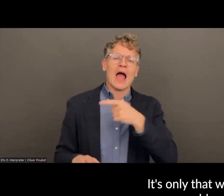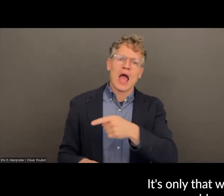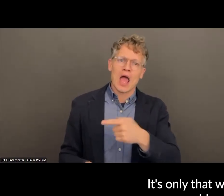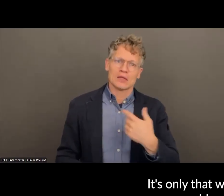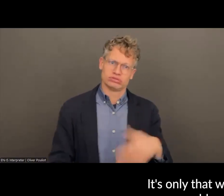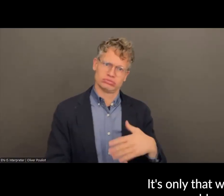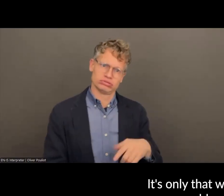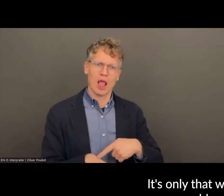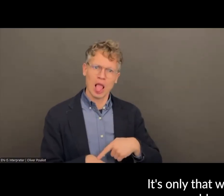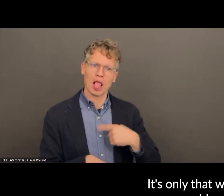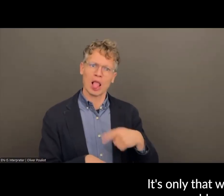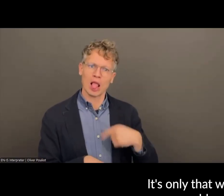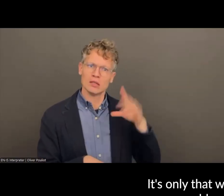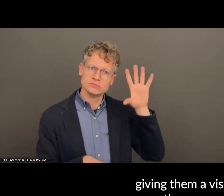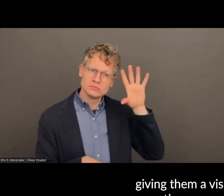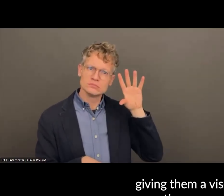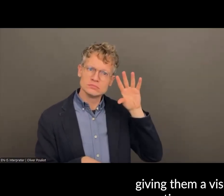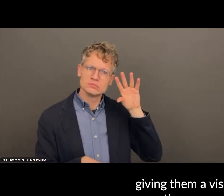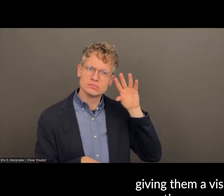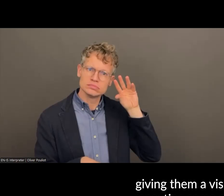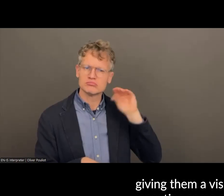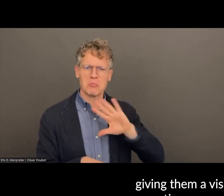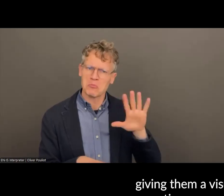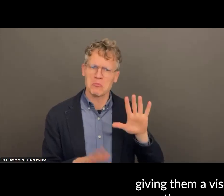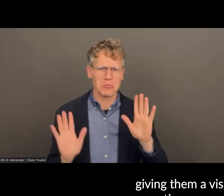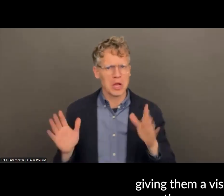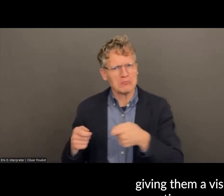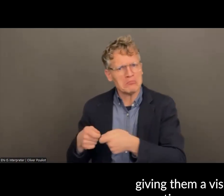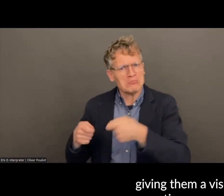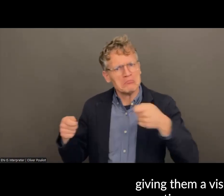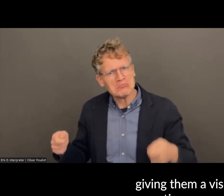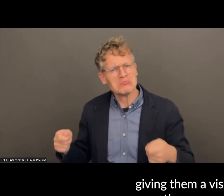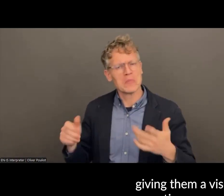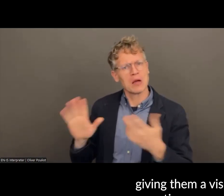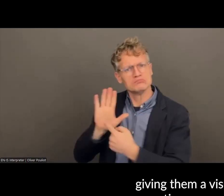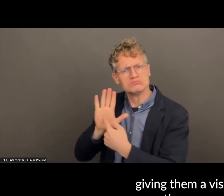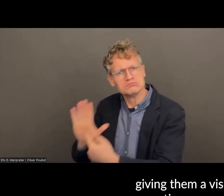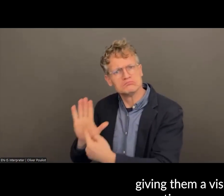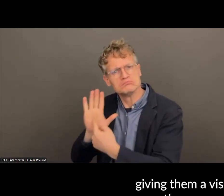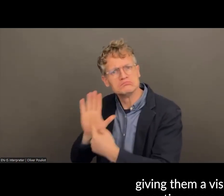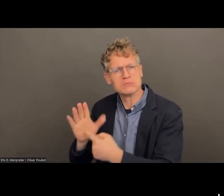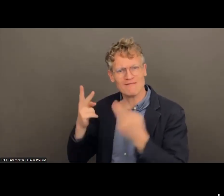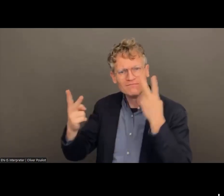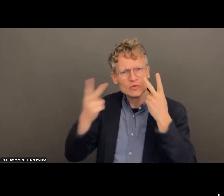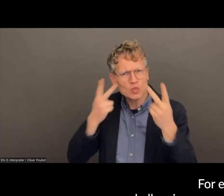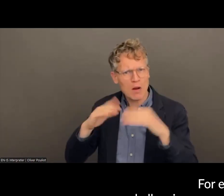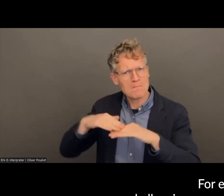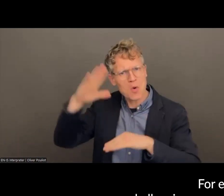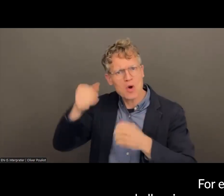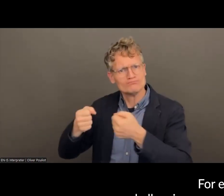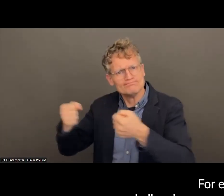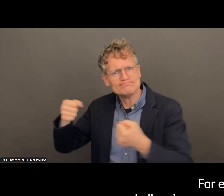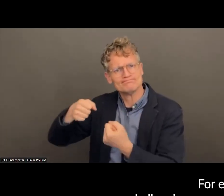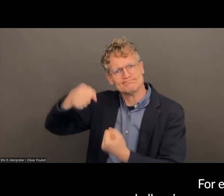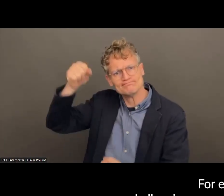to offer reasonable accommodation, giving them visual demonstrations, repeating some concepts for them to understand. For